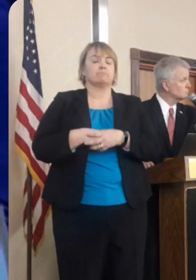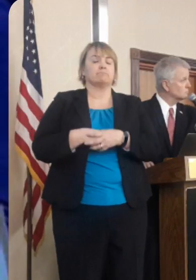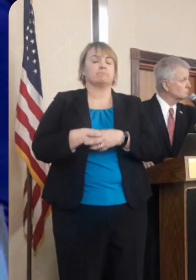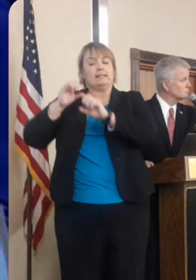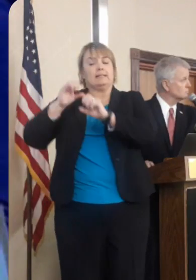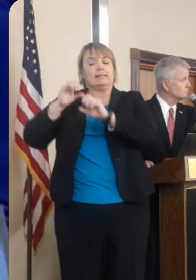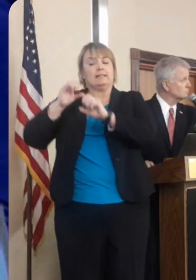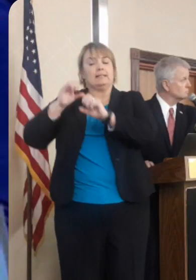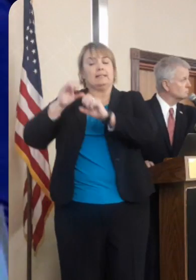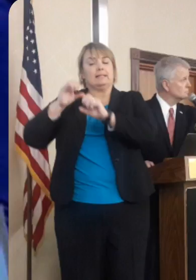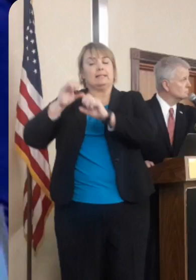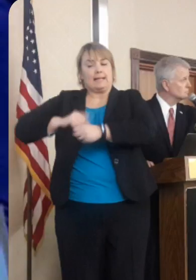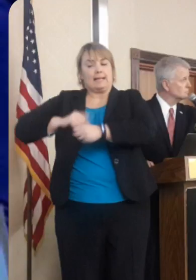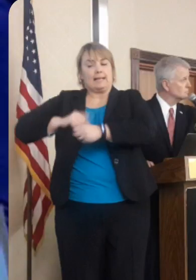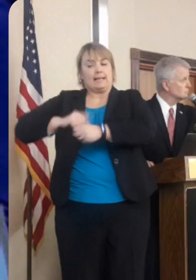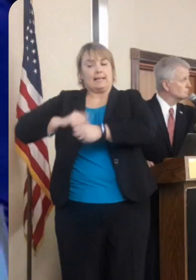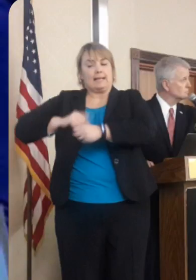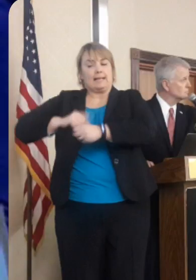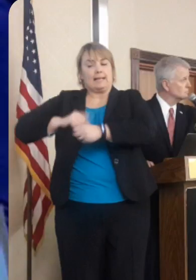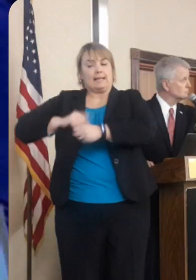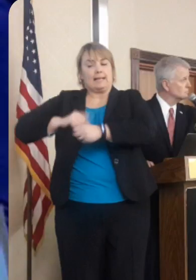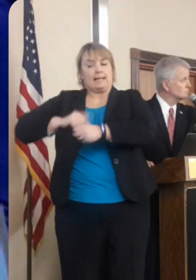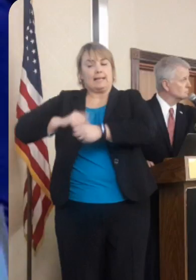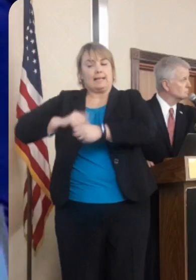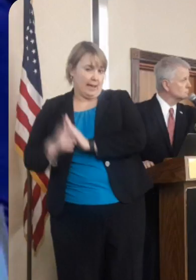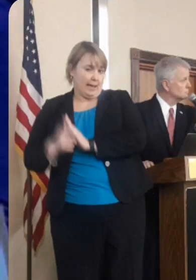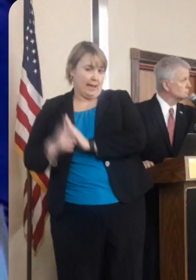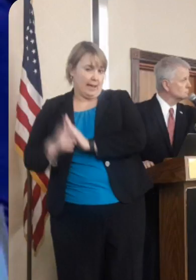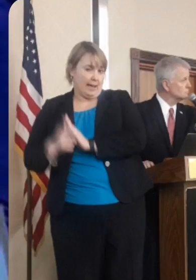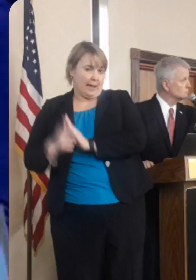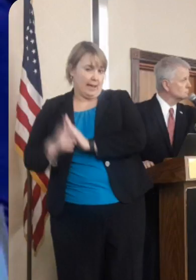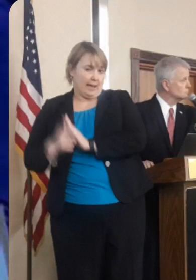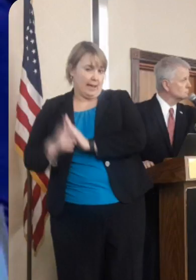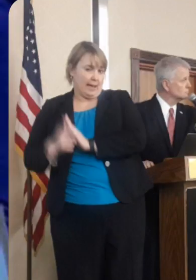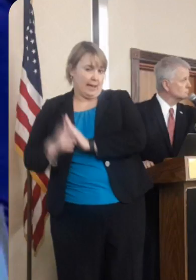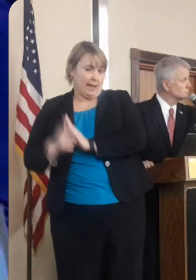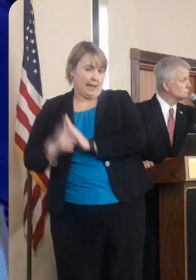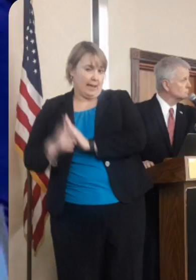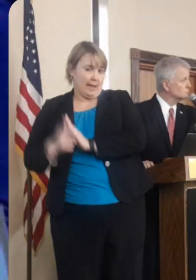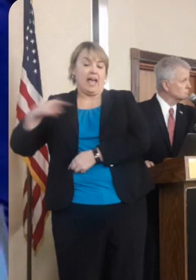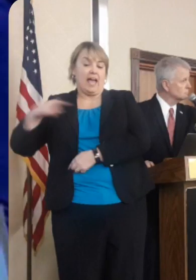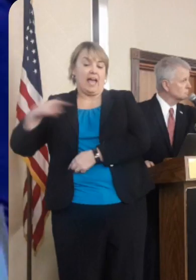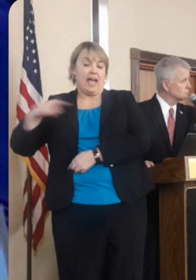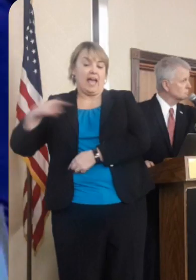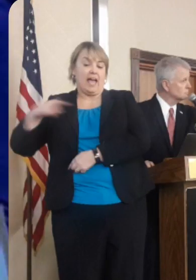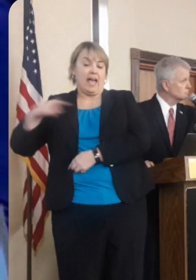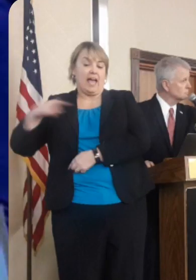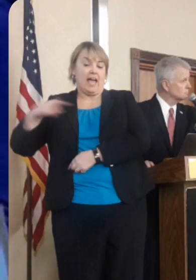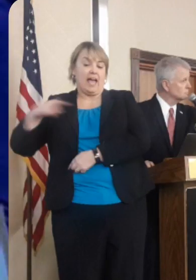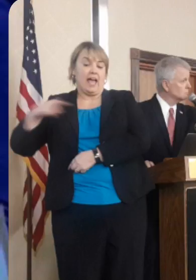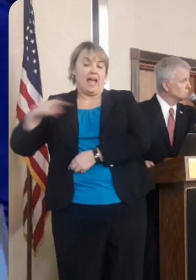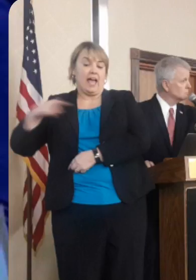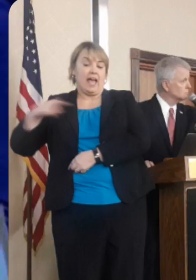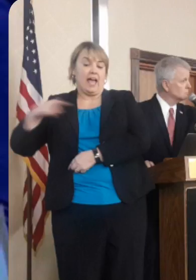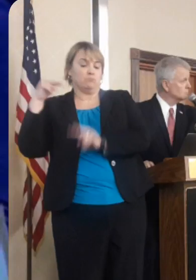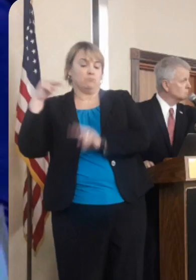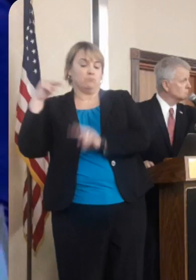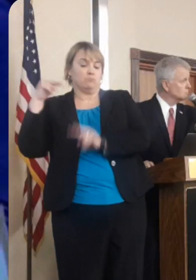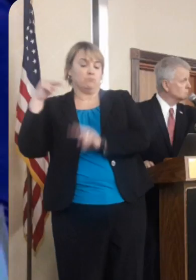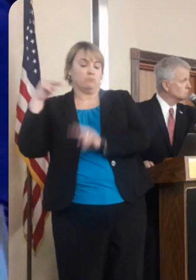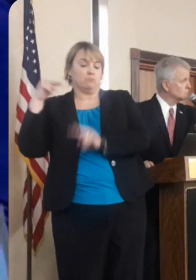that it is unacceptable, then rules will make that decision. It's not acceptable to have a